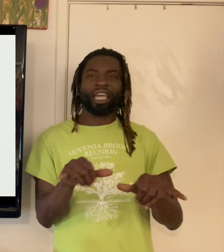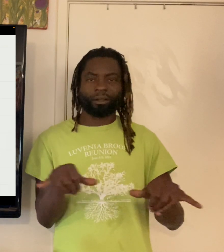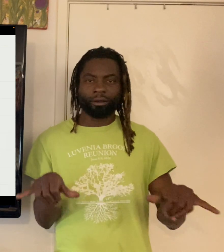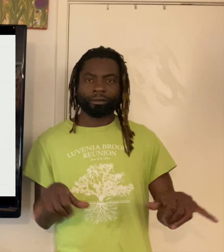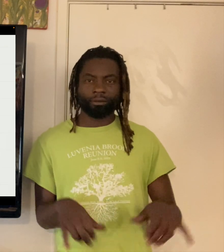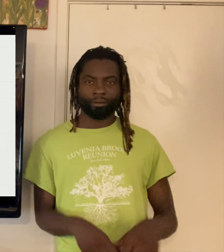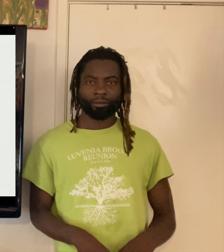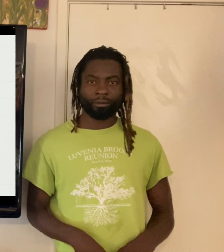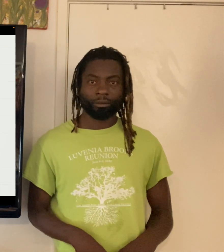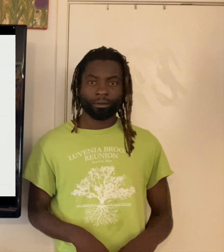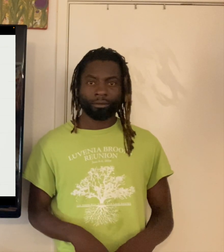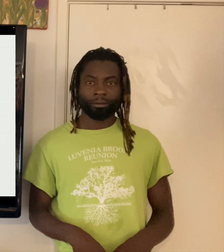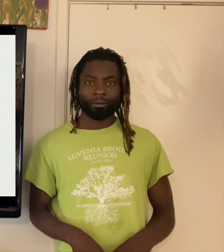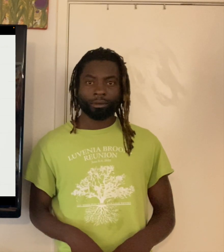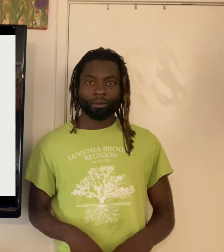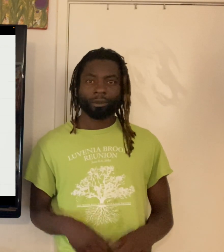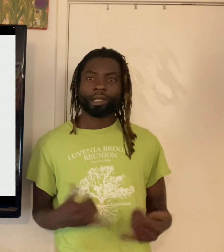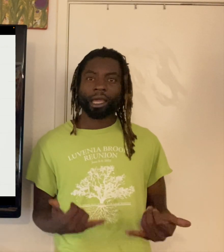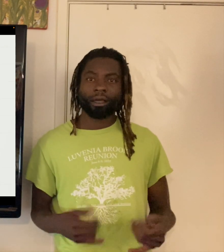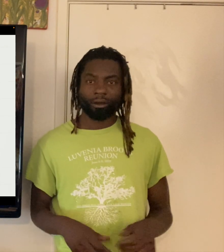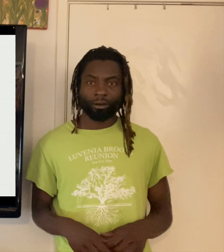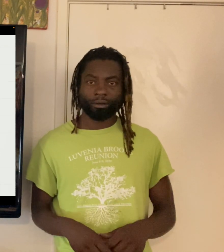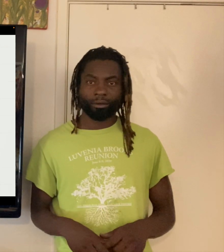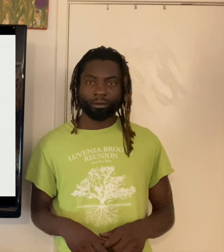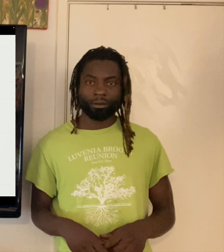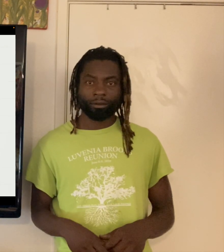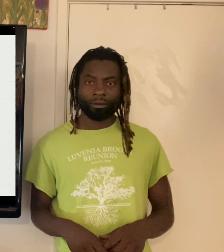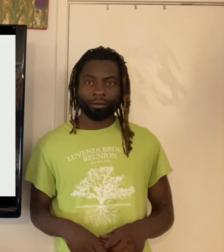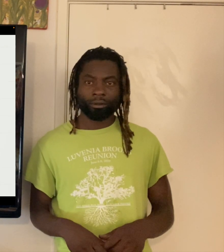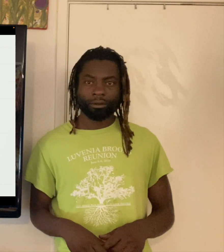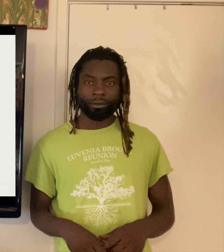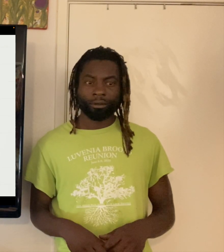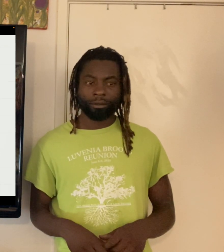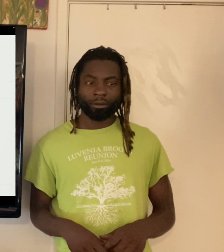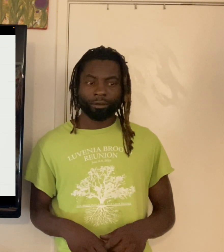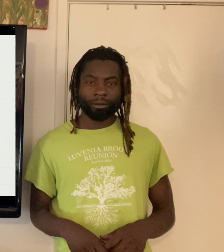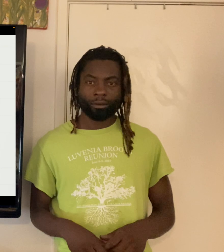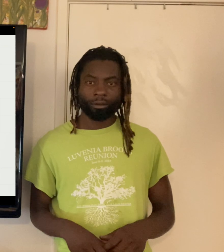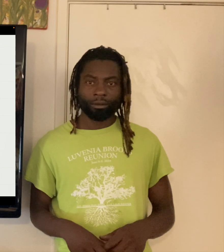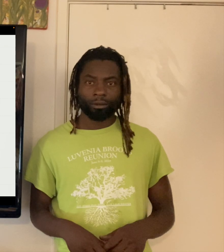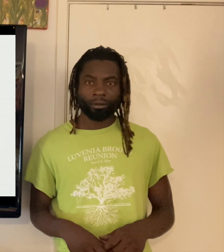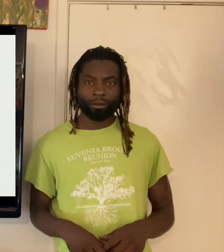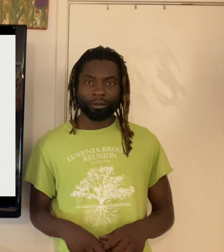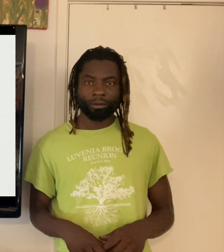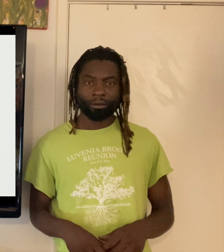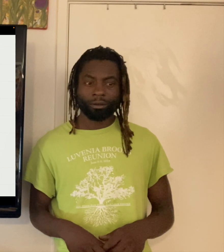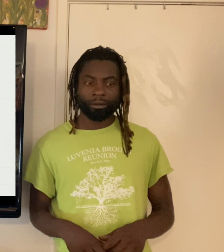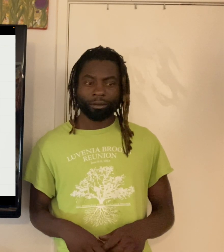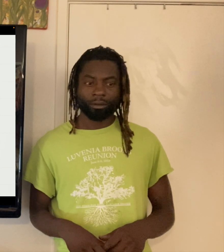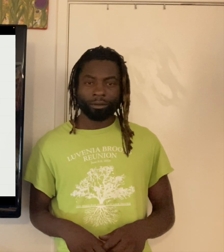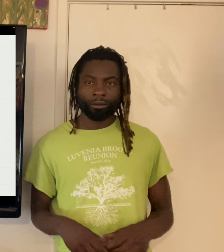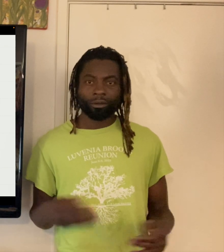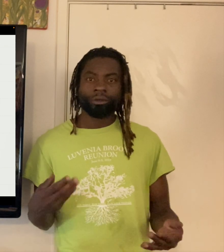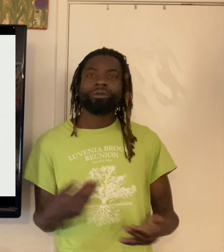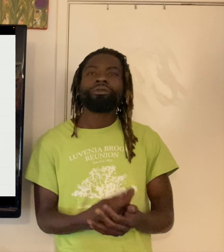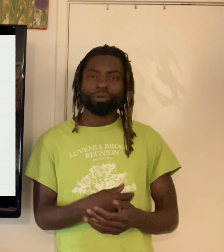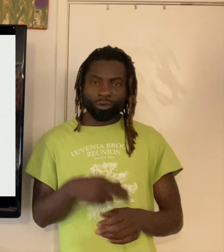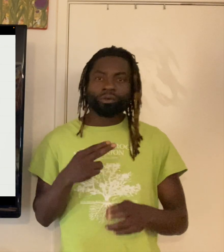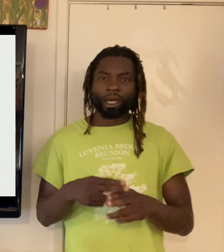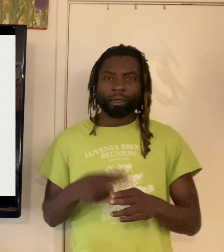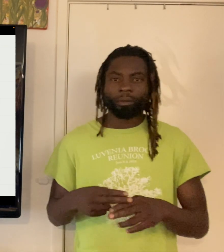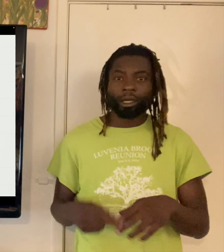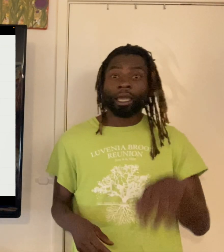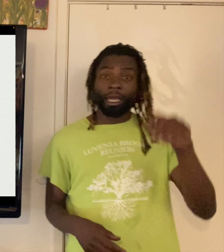pattern. Now, instead of saying left and right, raise the same hands, but say A